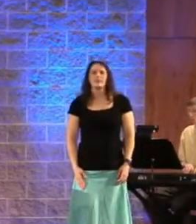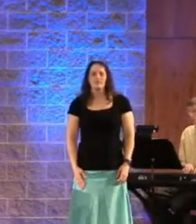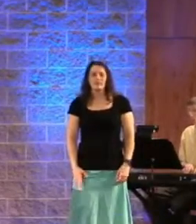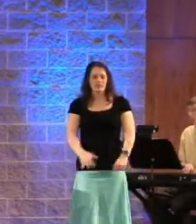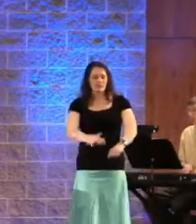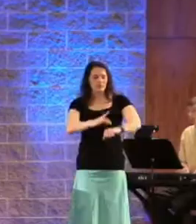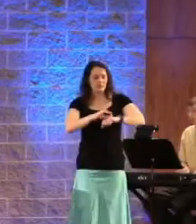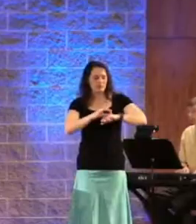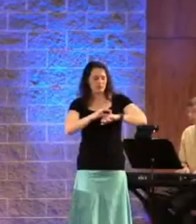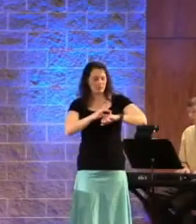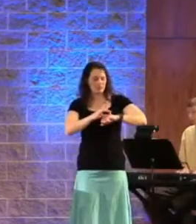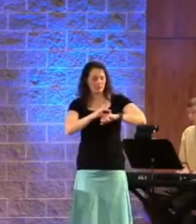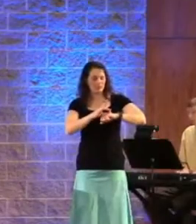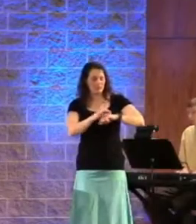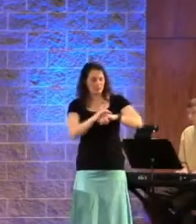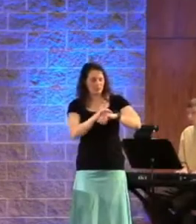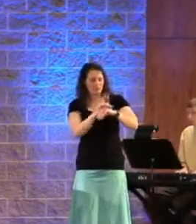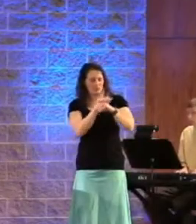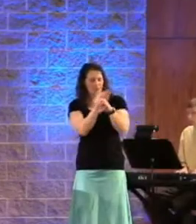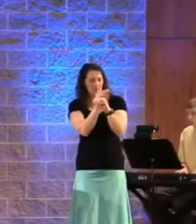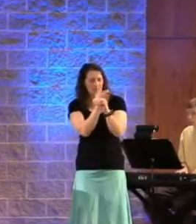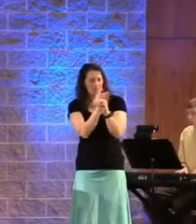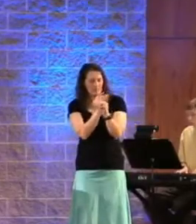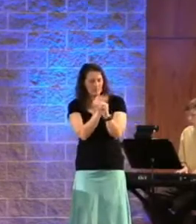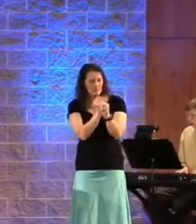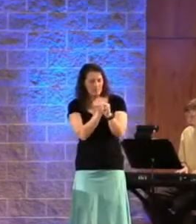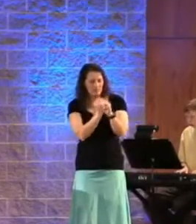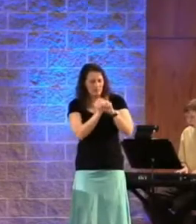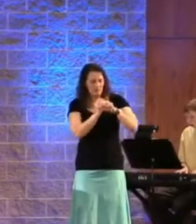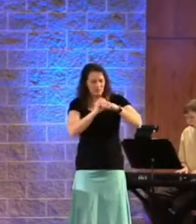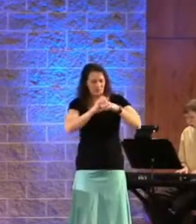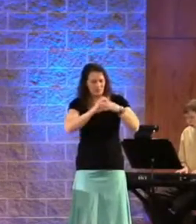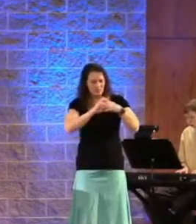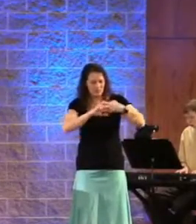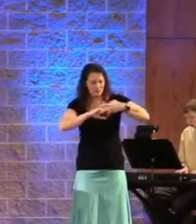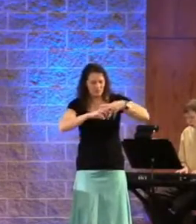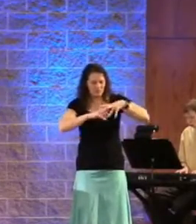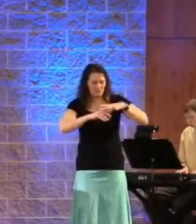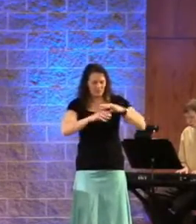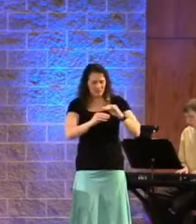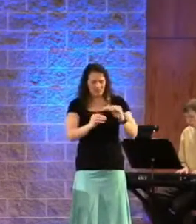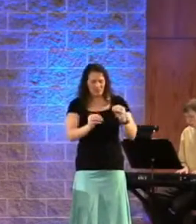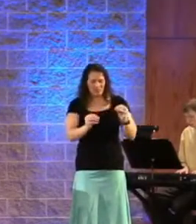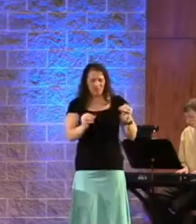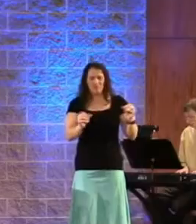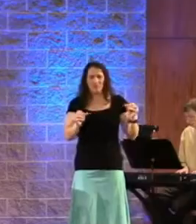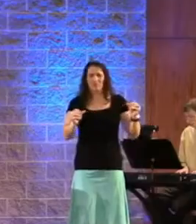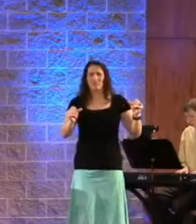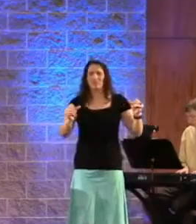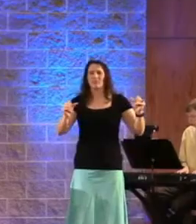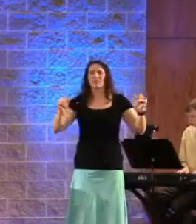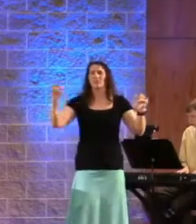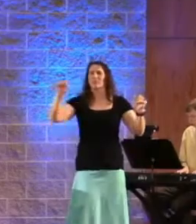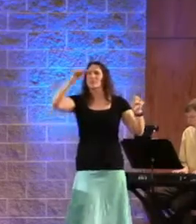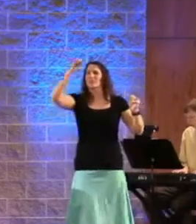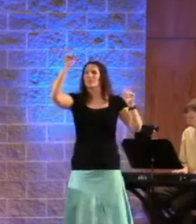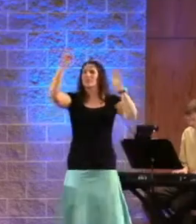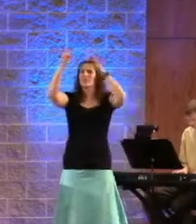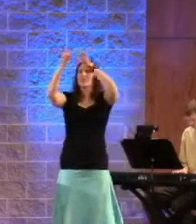grace. The earth shall soon dissolve like snow,